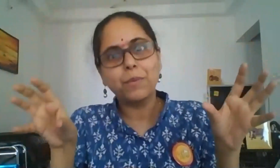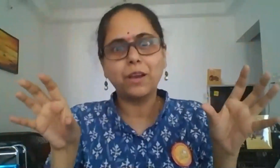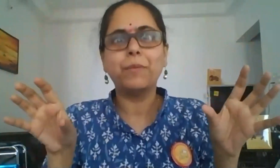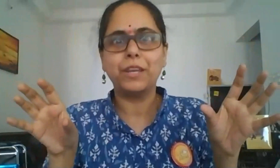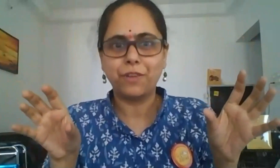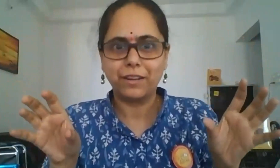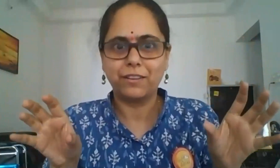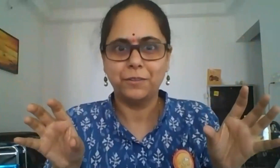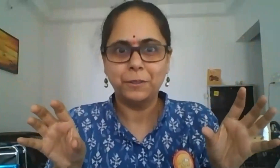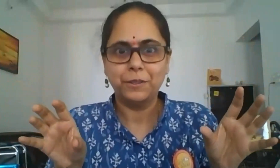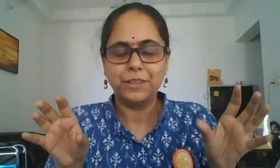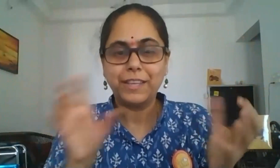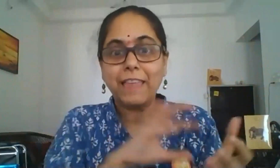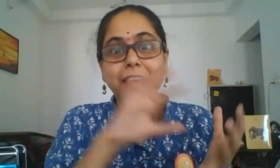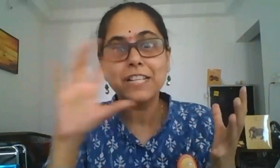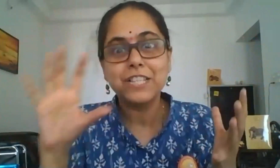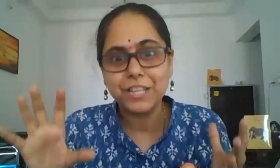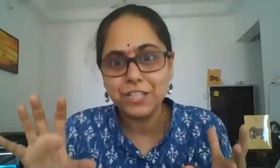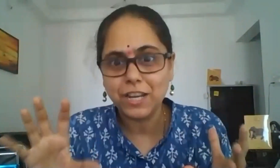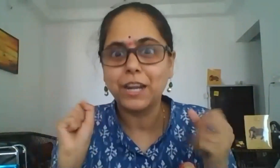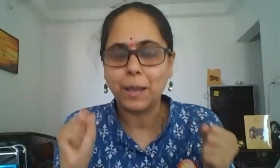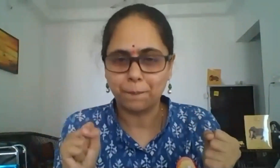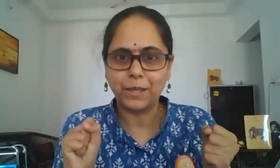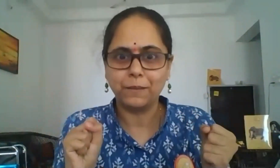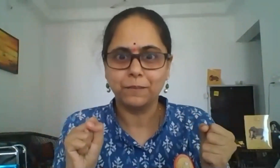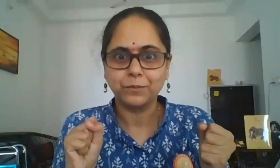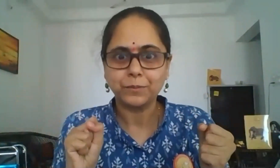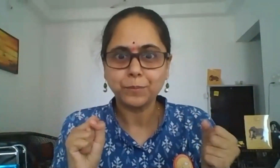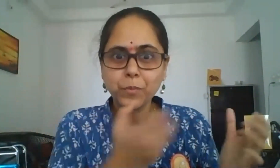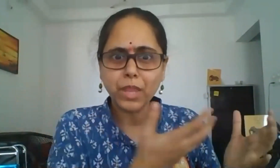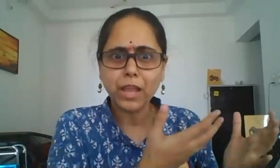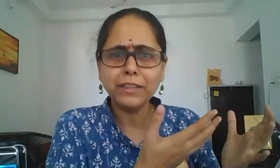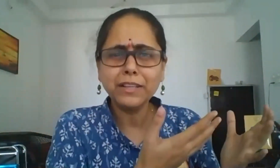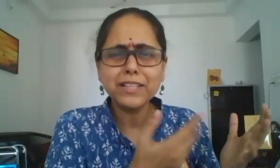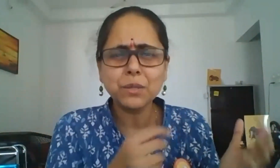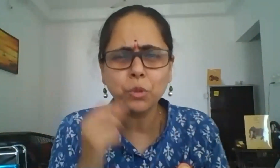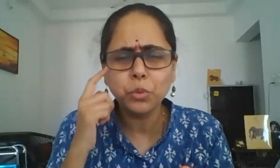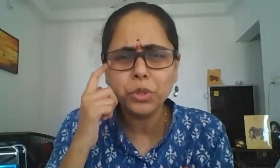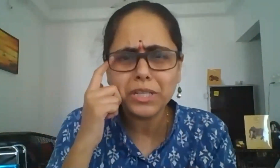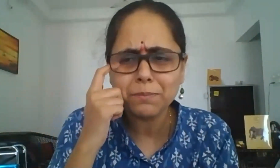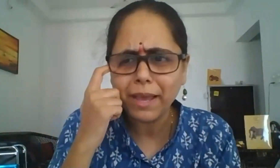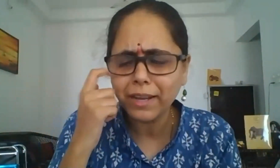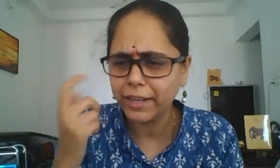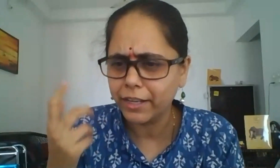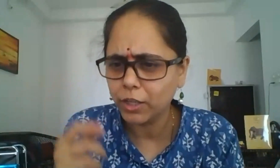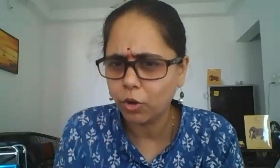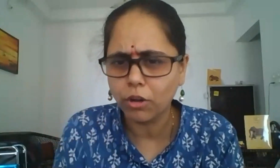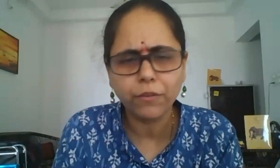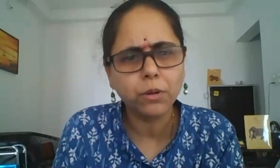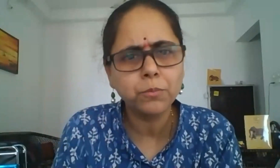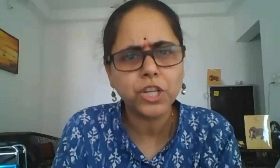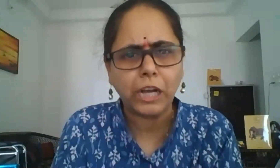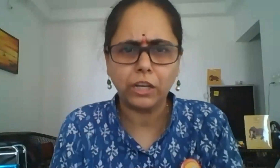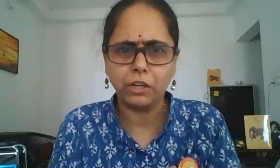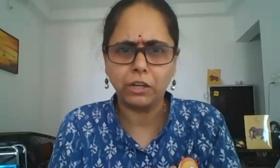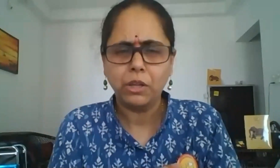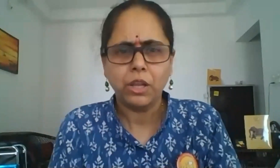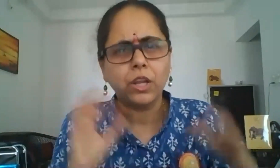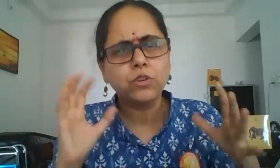a benefactor. Can that change start happening? Other day, some 2 years back, I get a call from Shankar. Now, Shankar